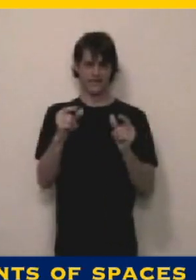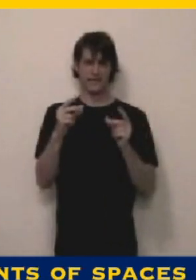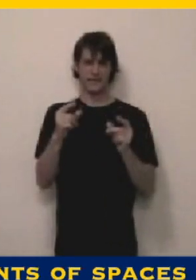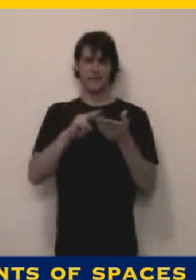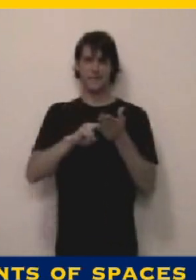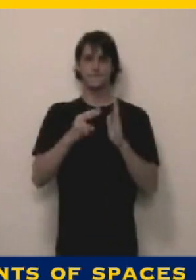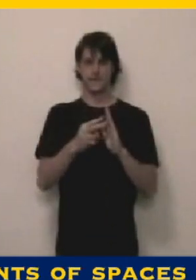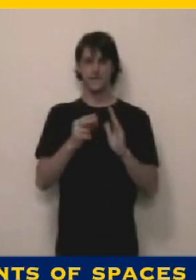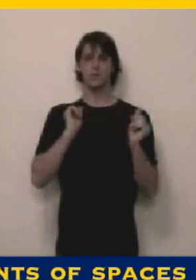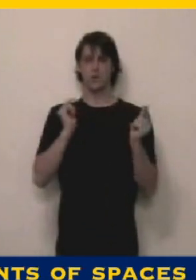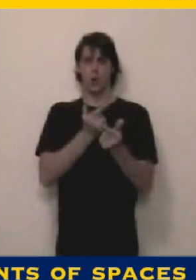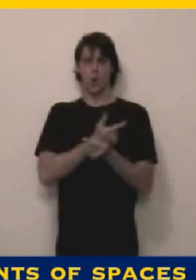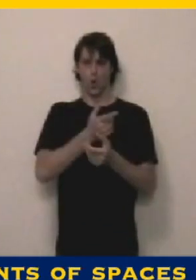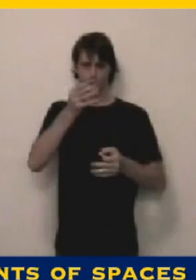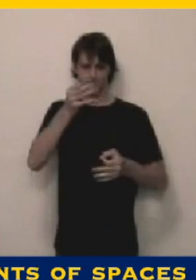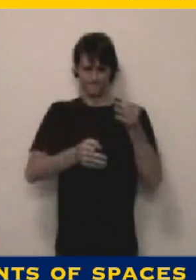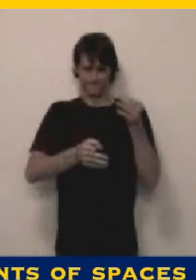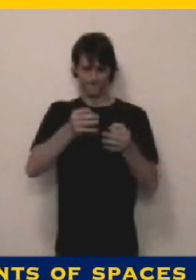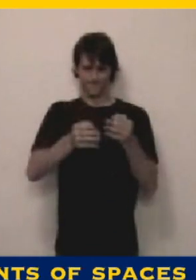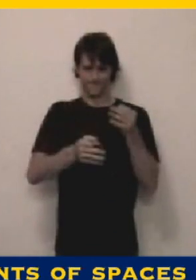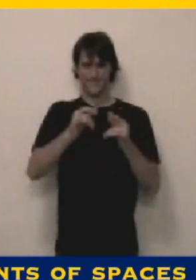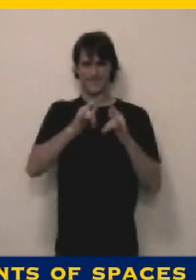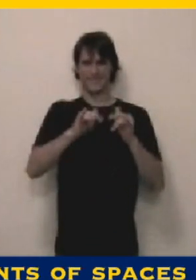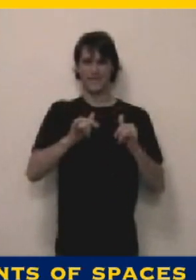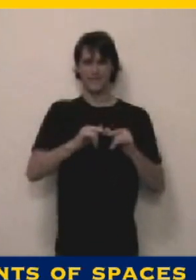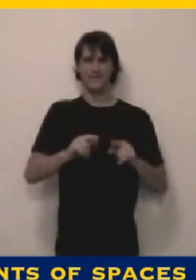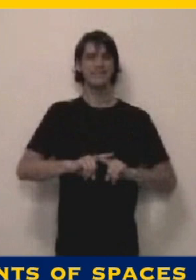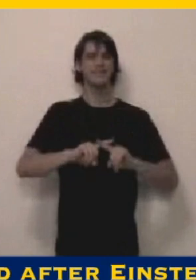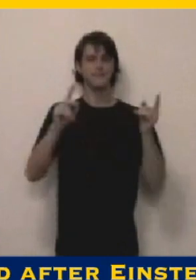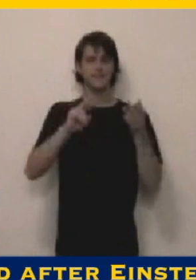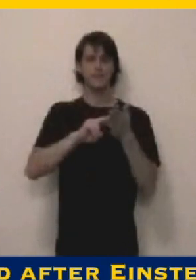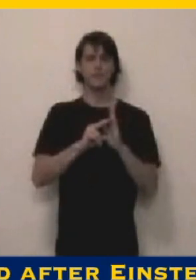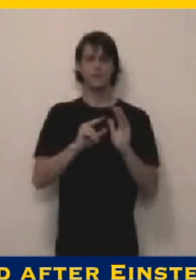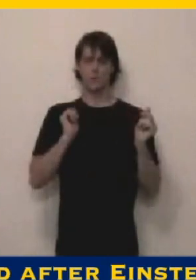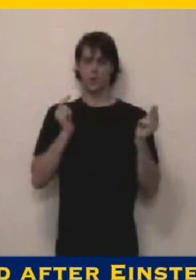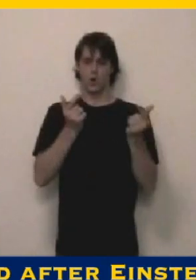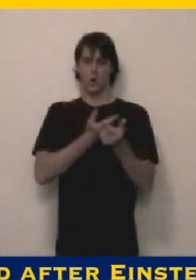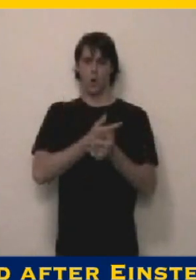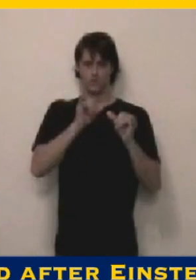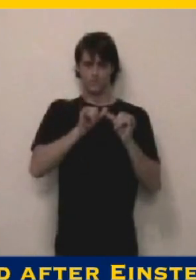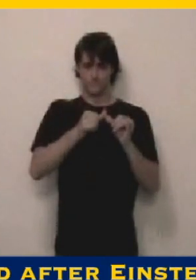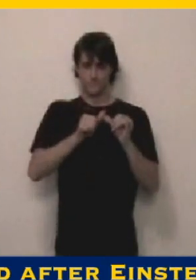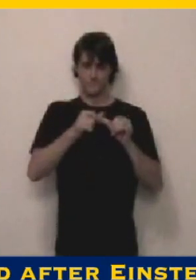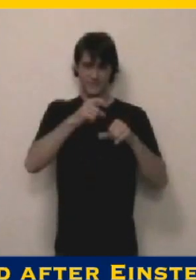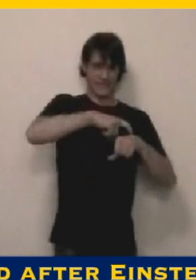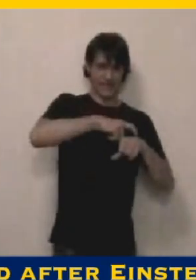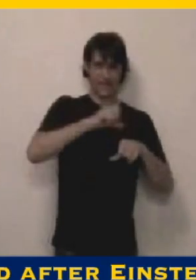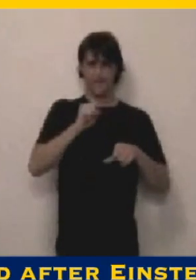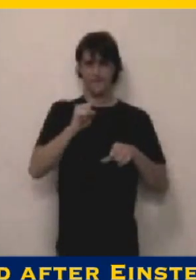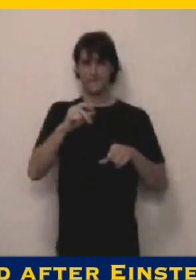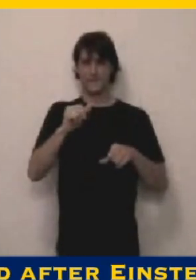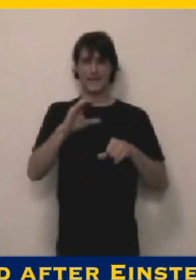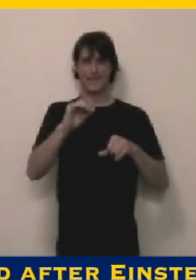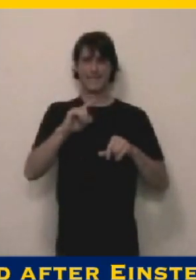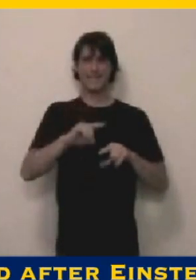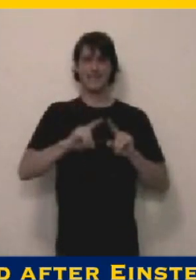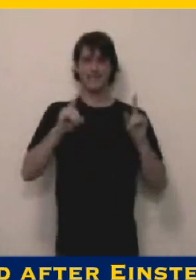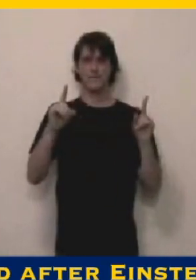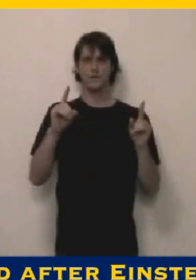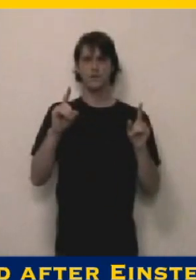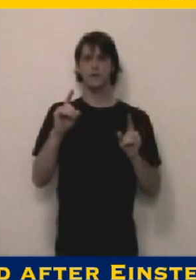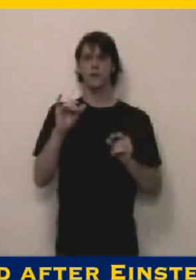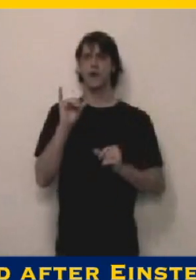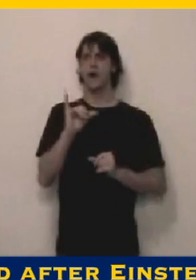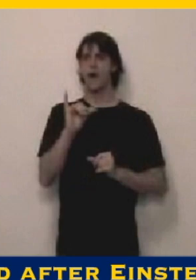simultaneity, and thereby their measurements of spaces and times, will be relative. This is why it was realized after Einstein's innovation that describing an